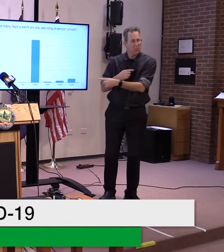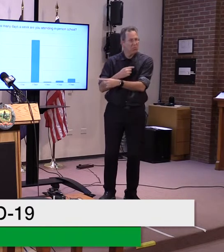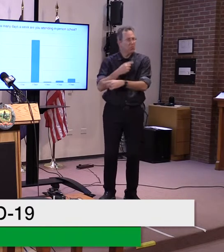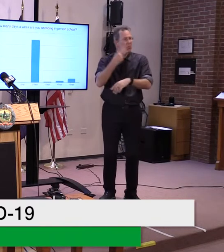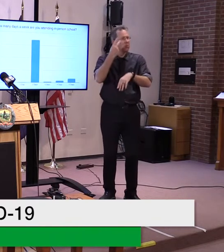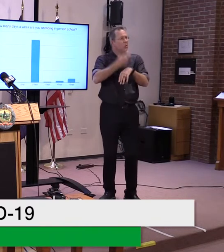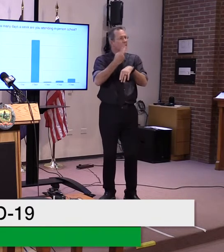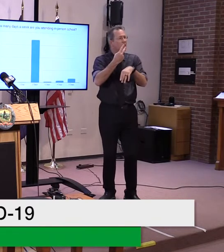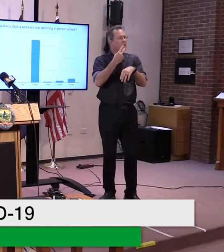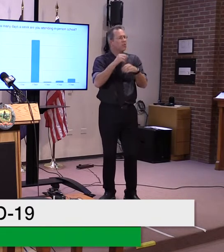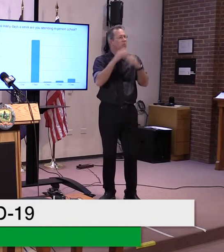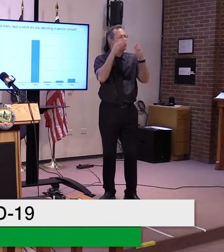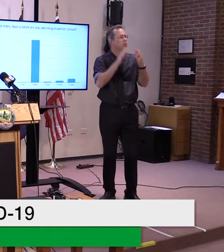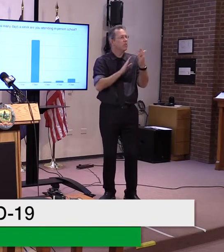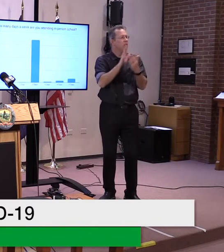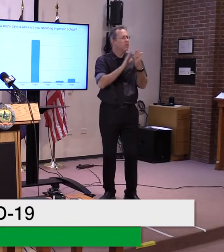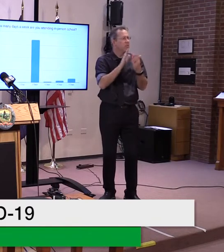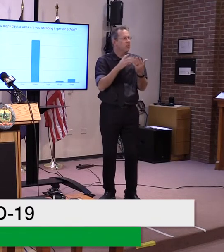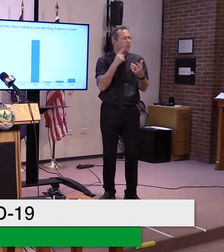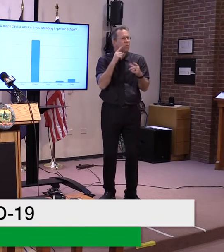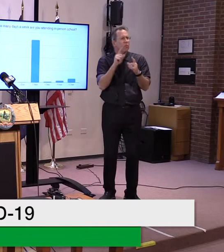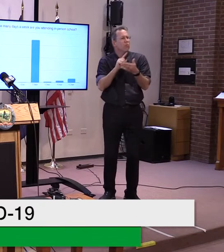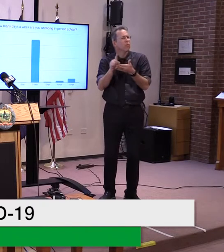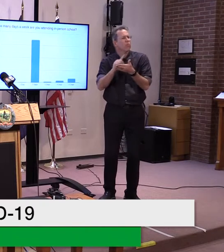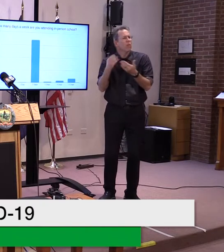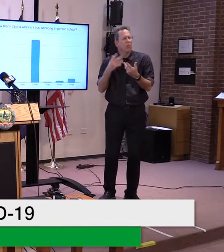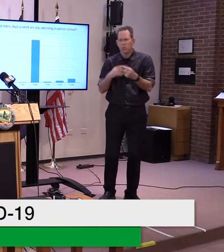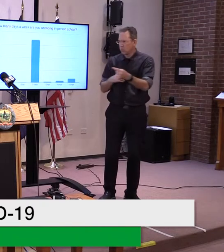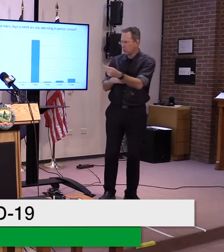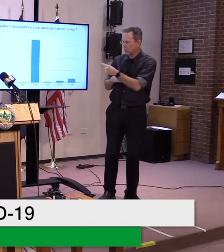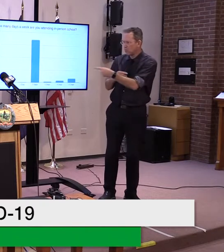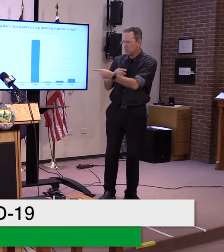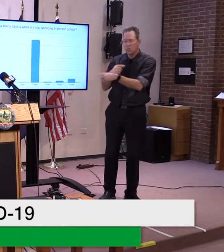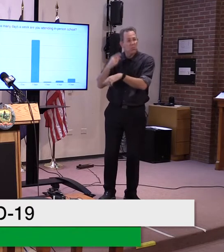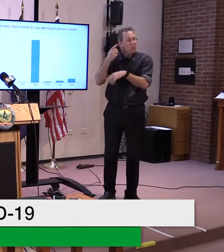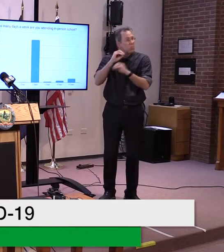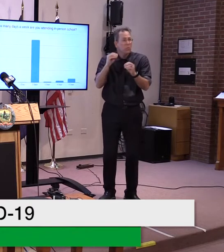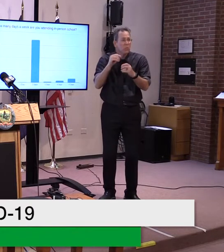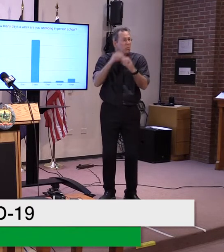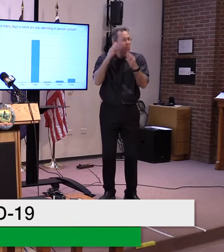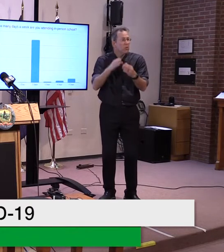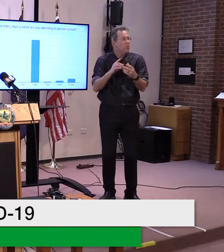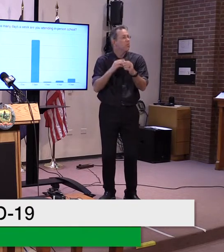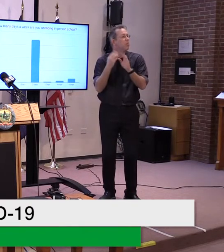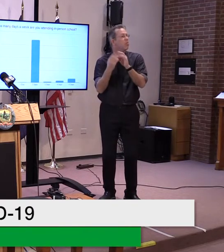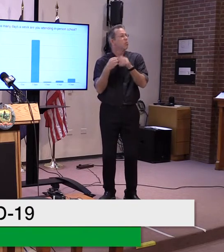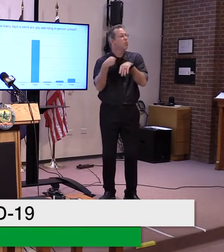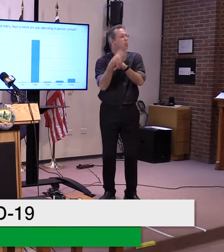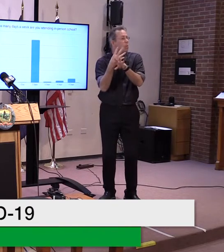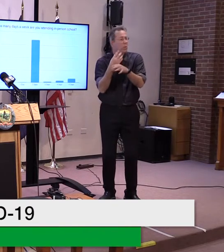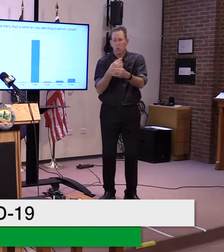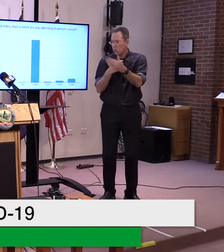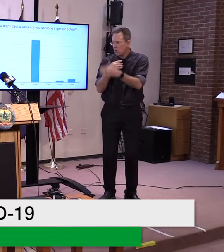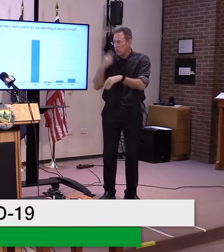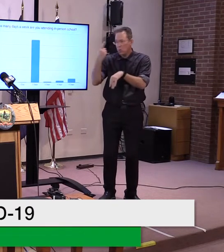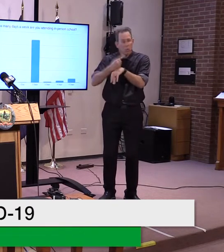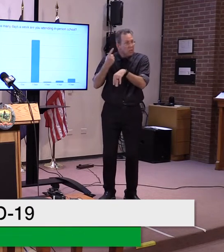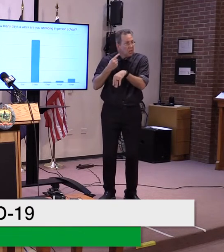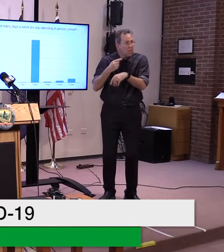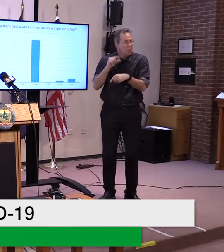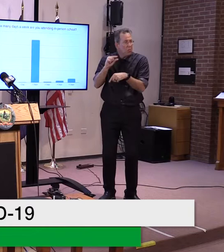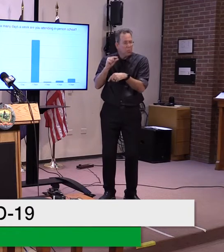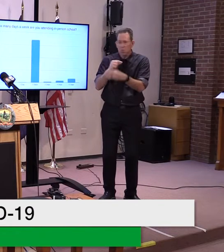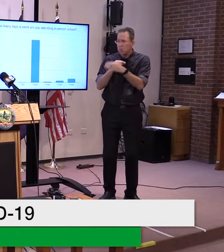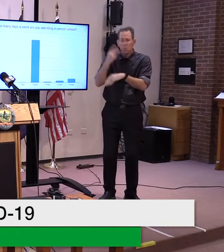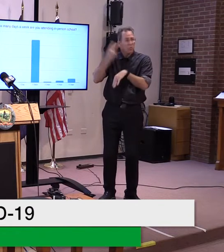to school most schools have been operating on two days a week and have been sending children school monday tuesday